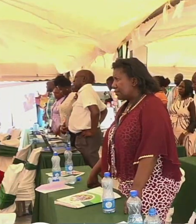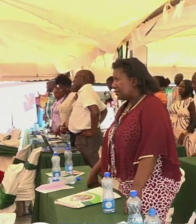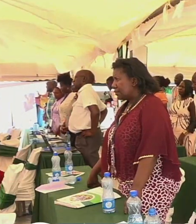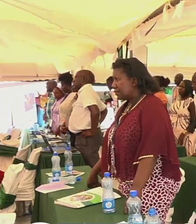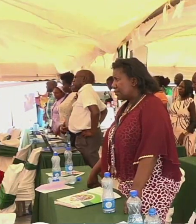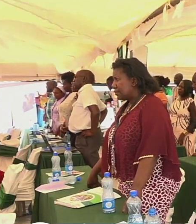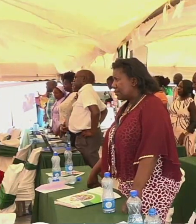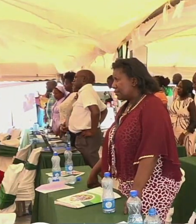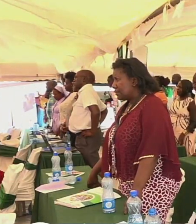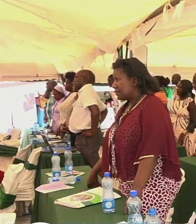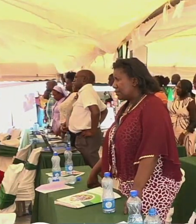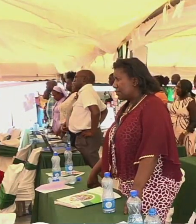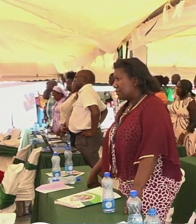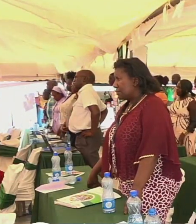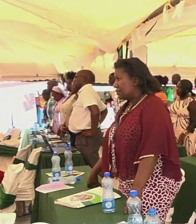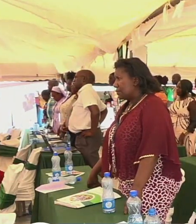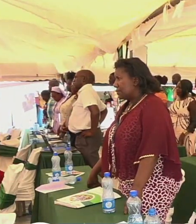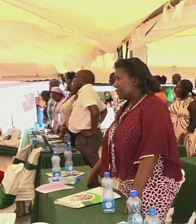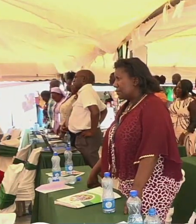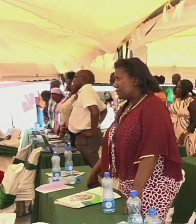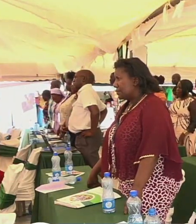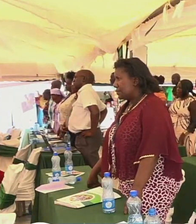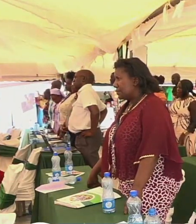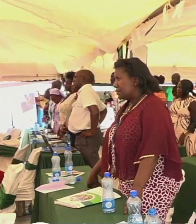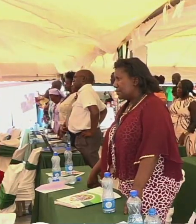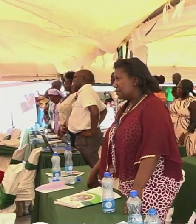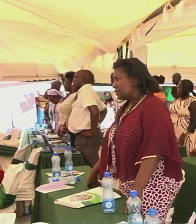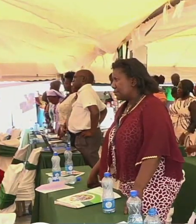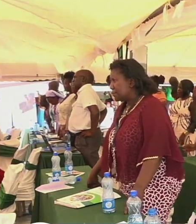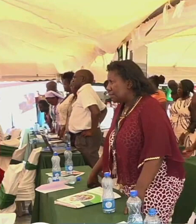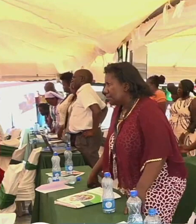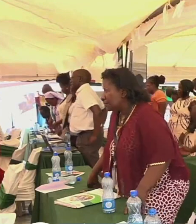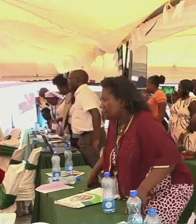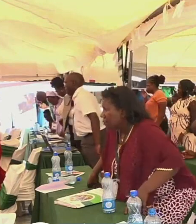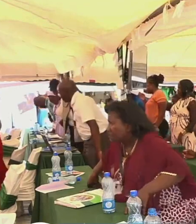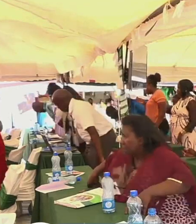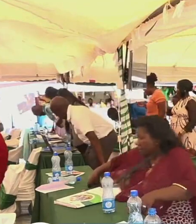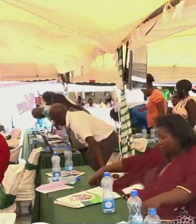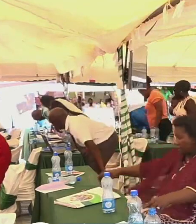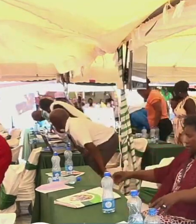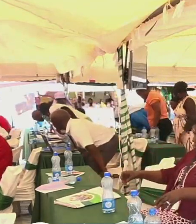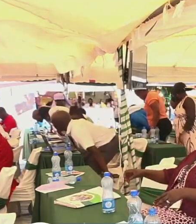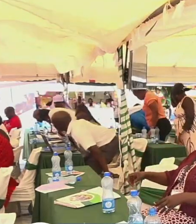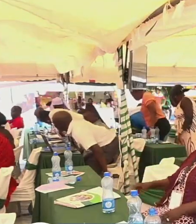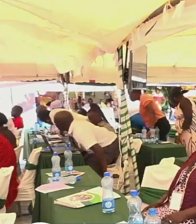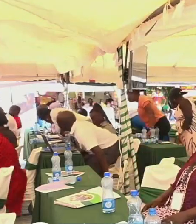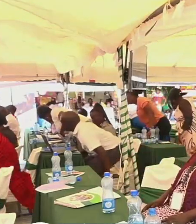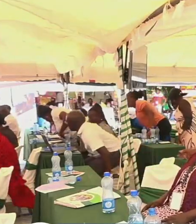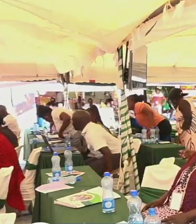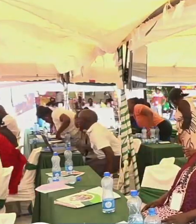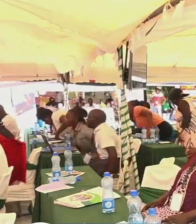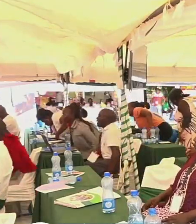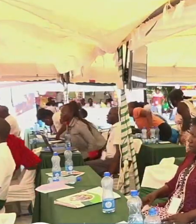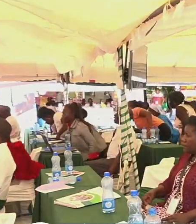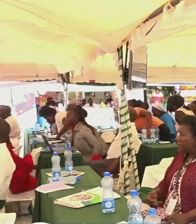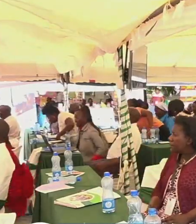Okay, asante Deputy. Tukae tafadhalini. Unajua mimi sijazoea